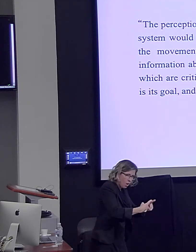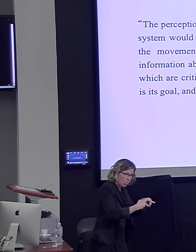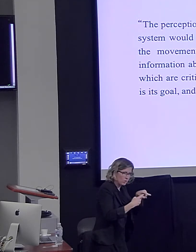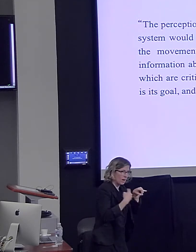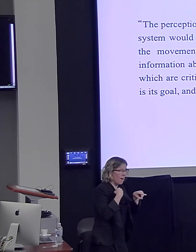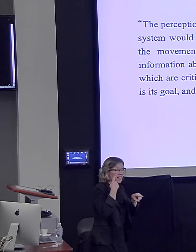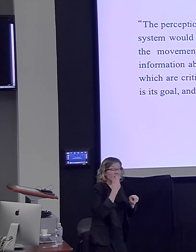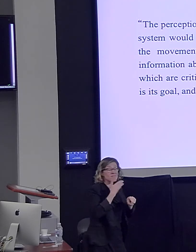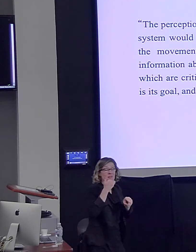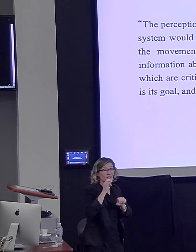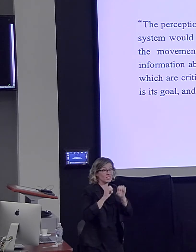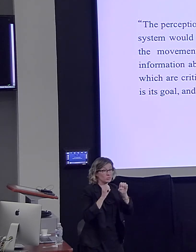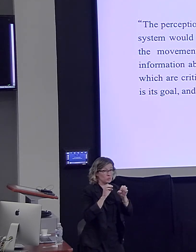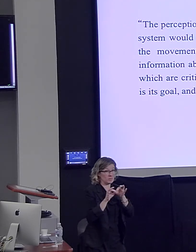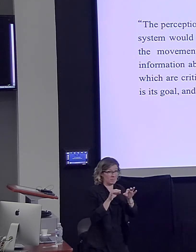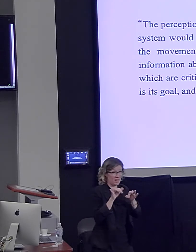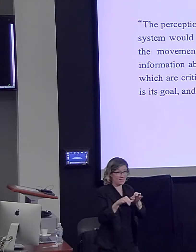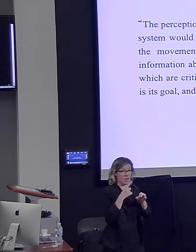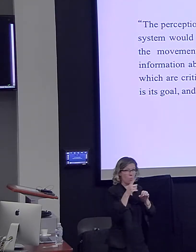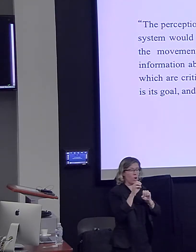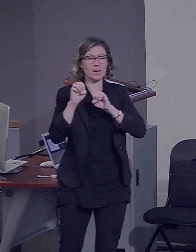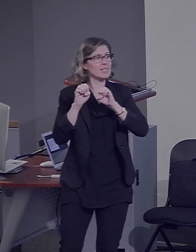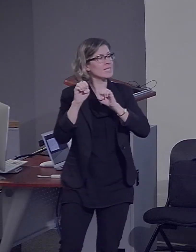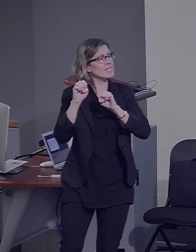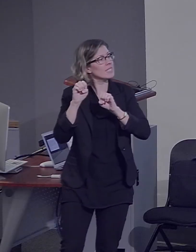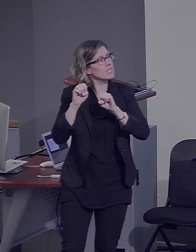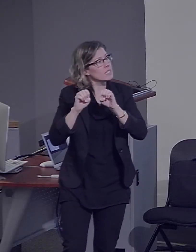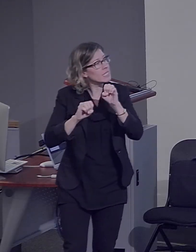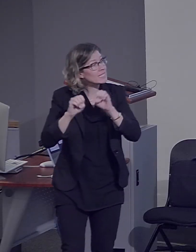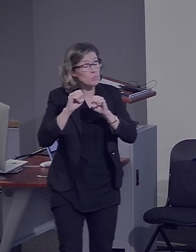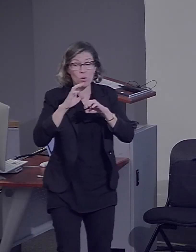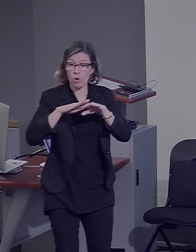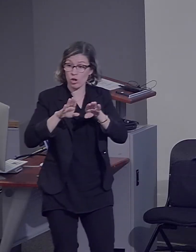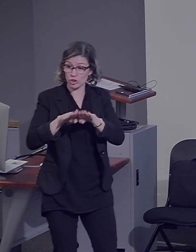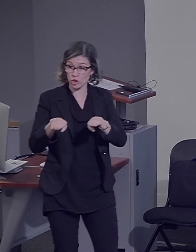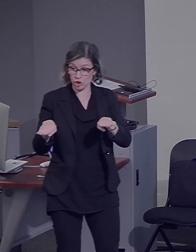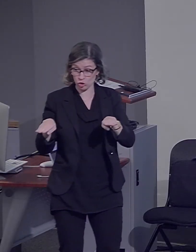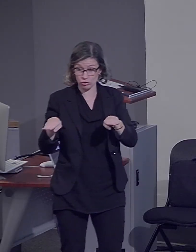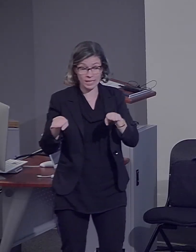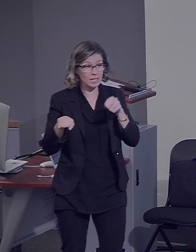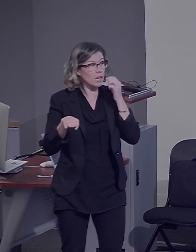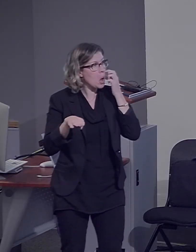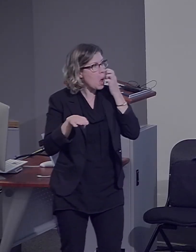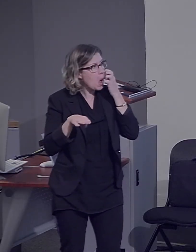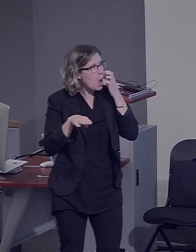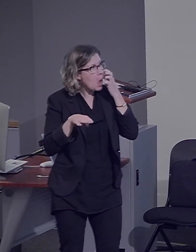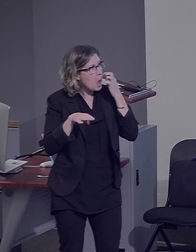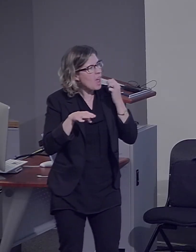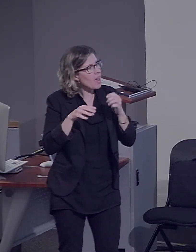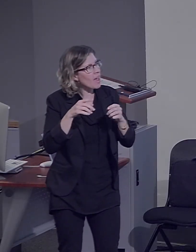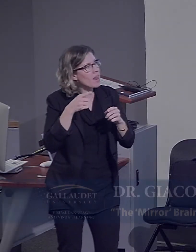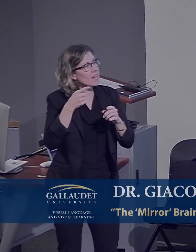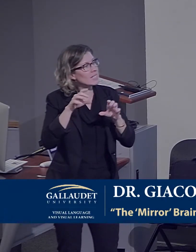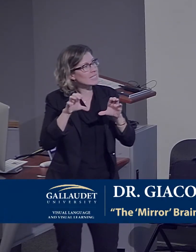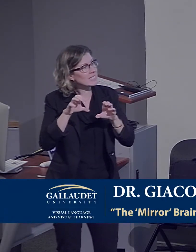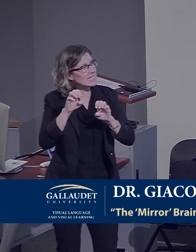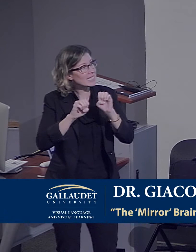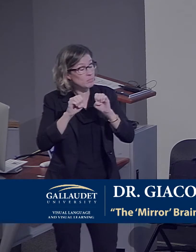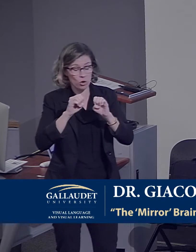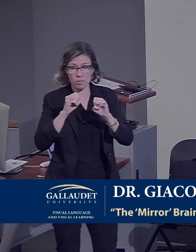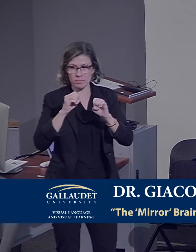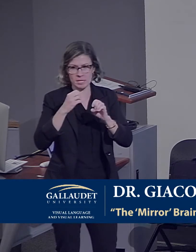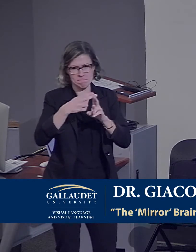experiment which explains that is an experiment made in Holland on children. Harold Beckering did an experiment on